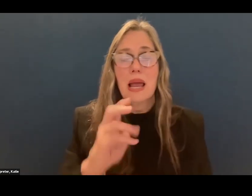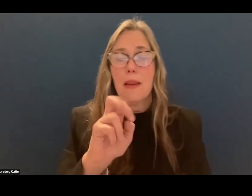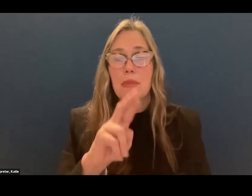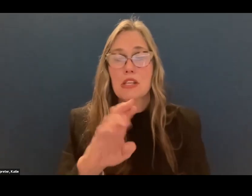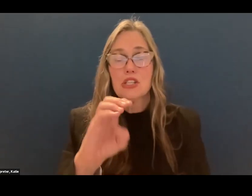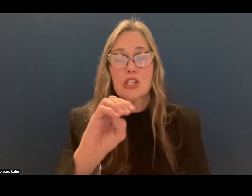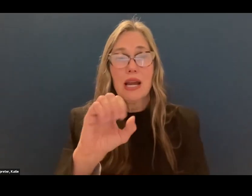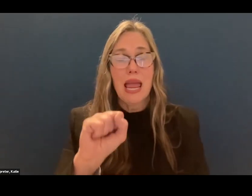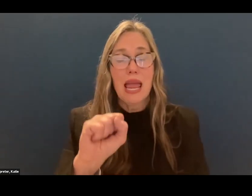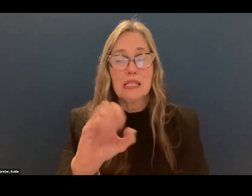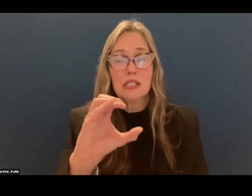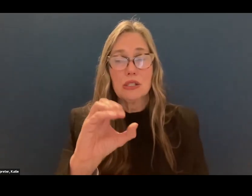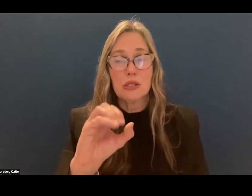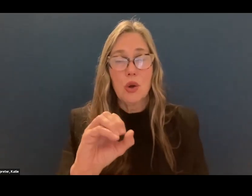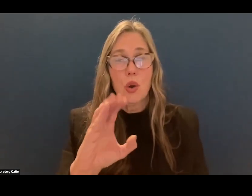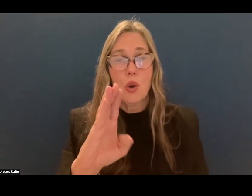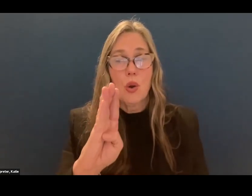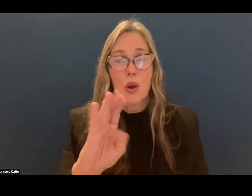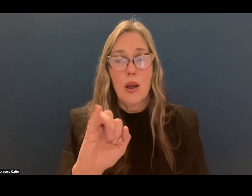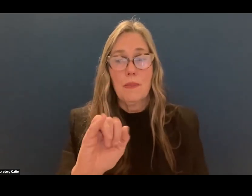you. And I